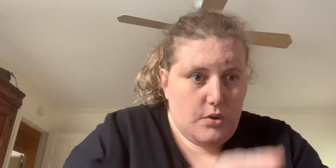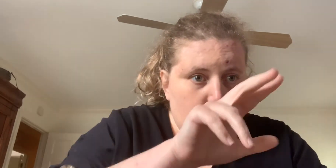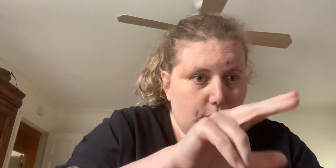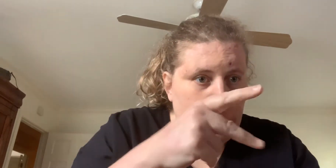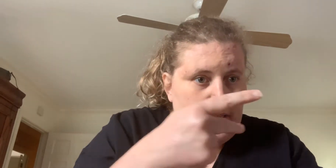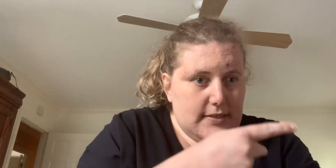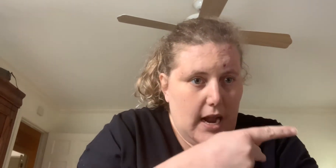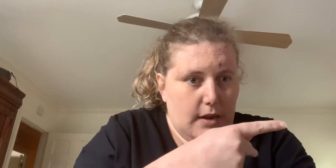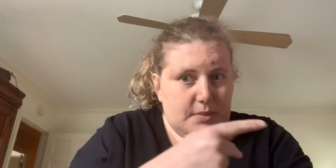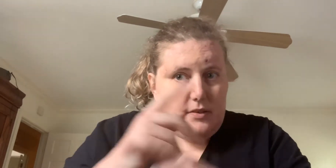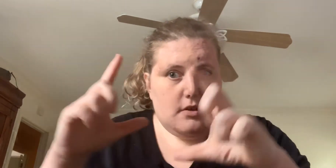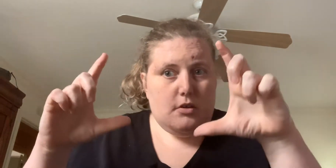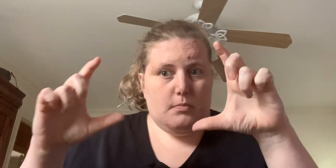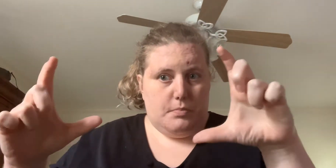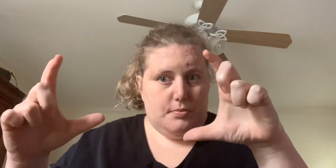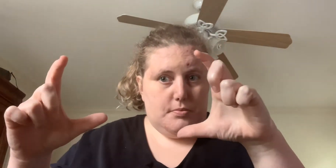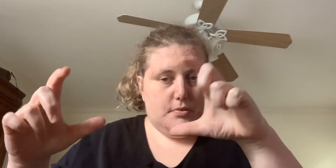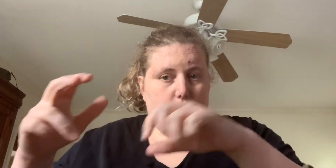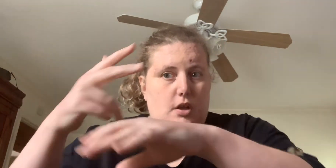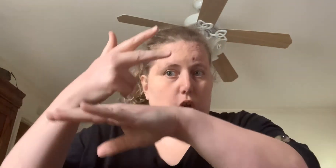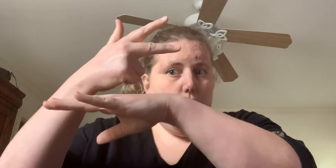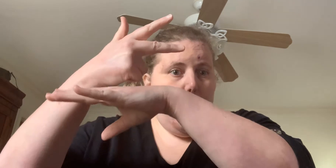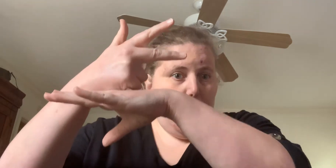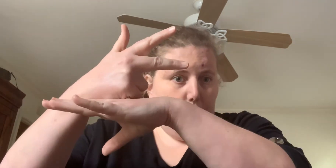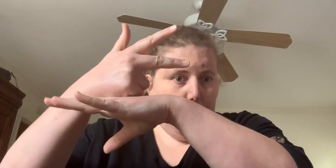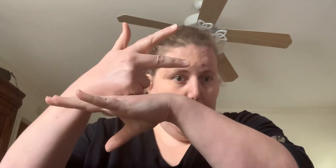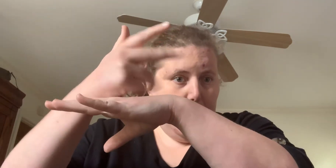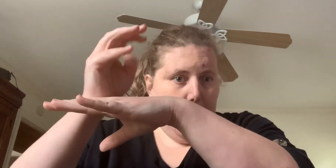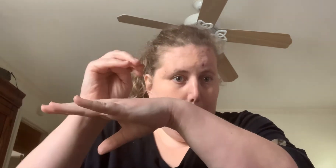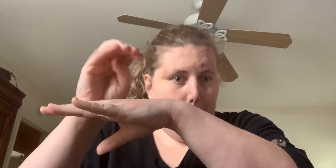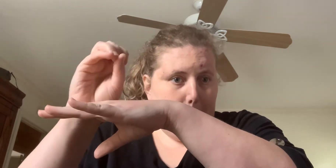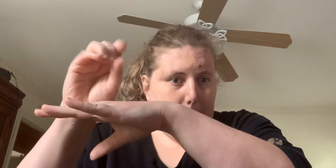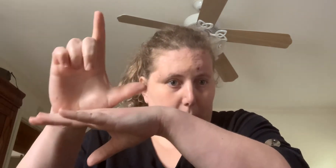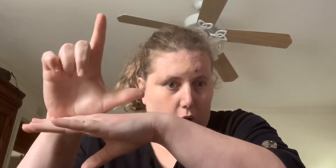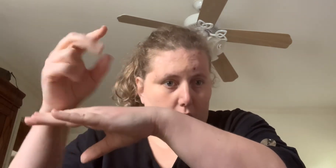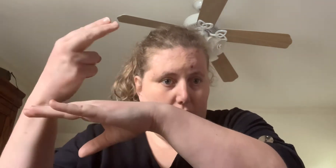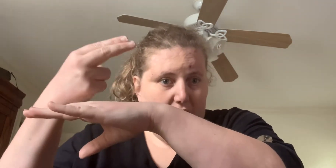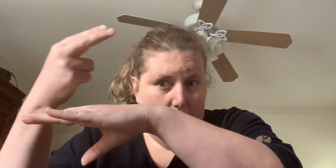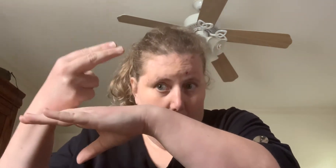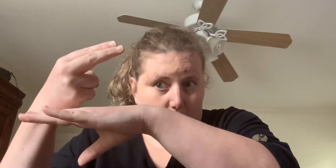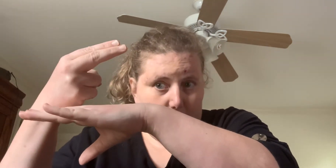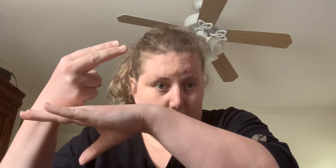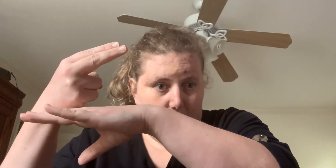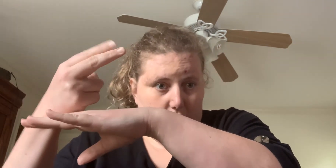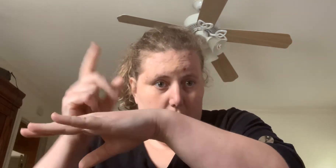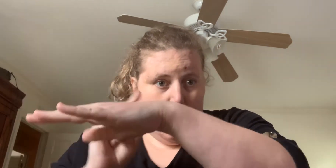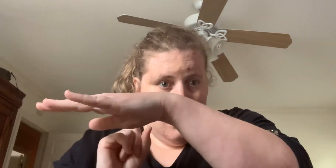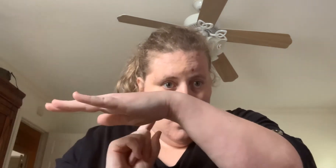of hydrogen for every 1 mole